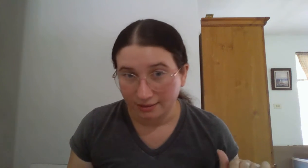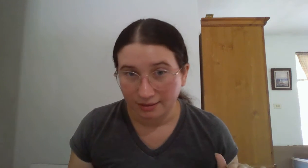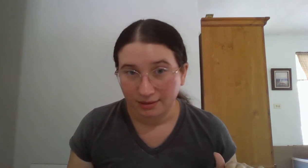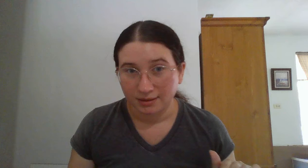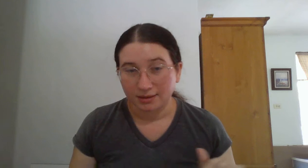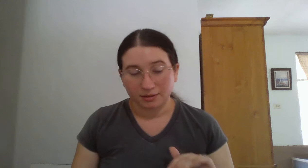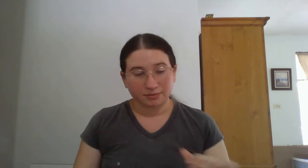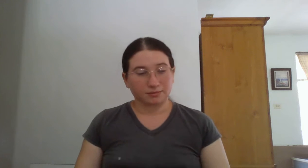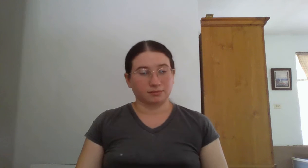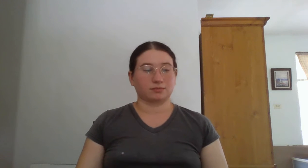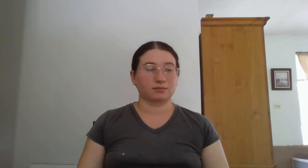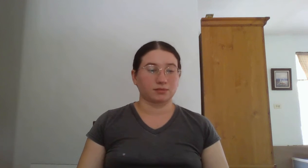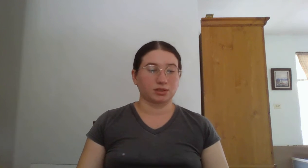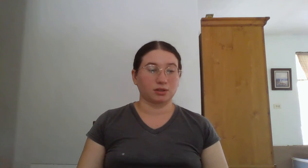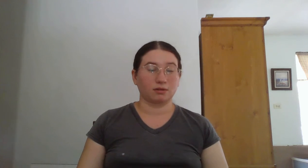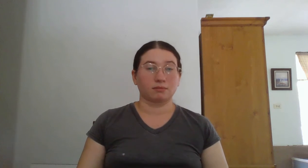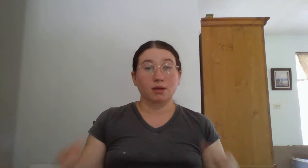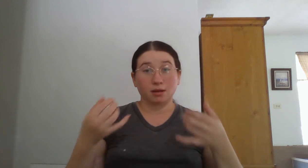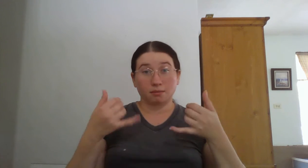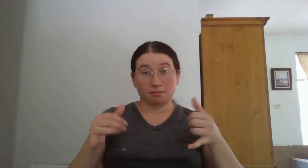night. So